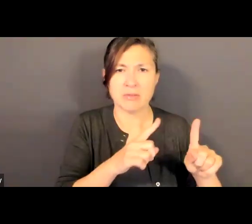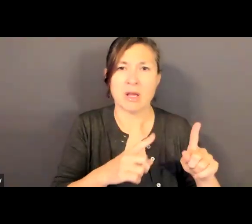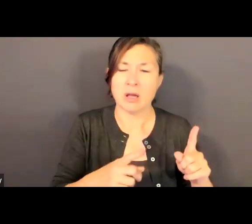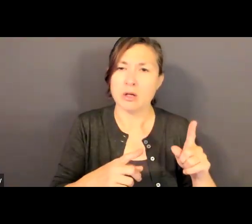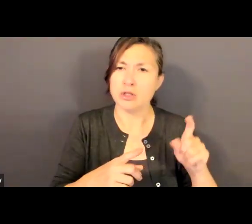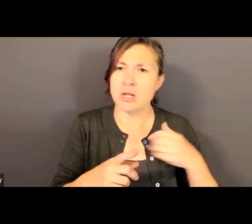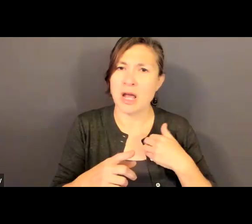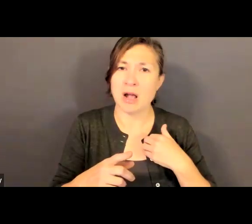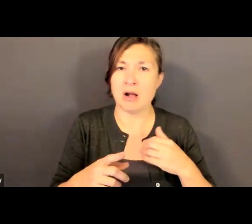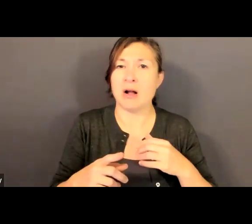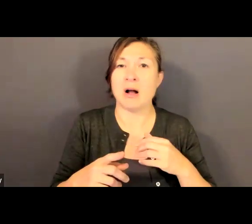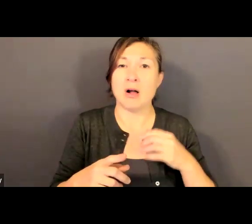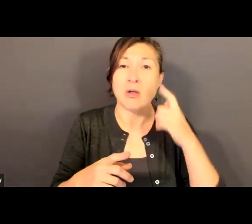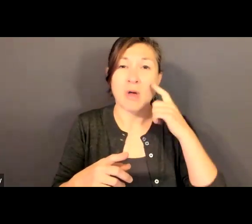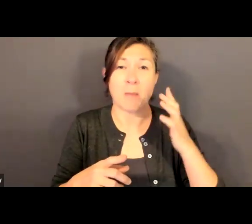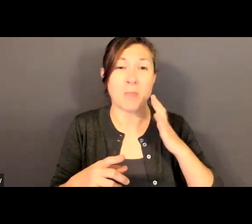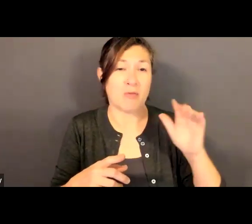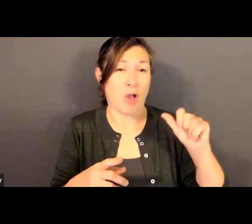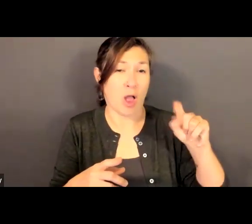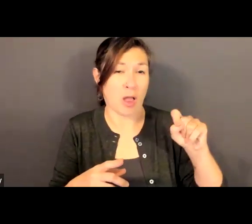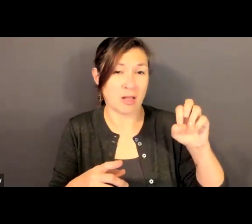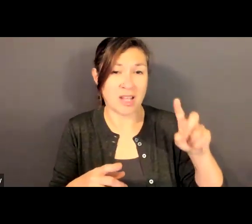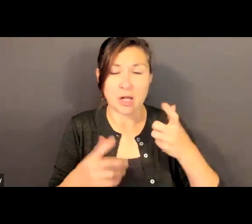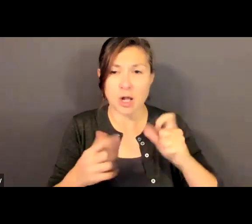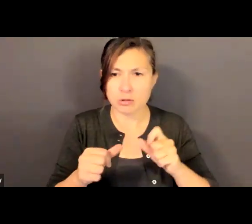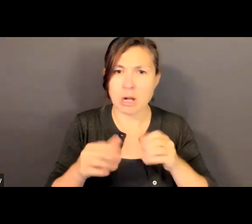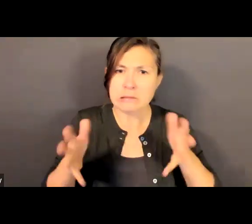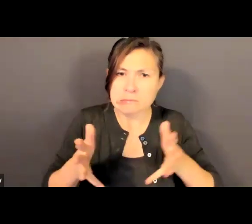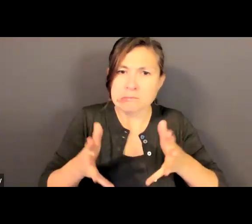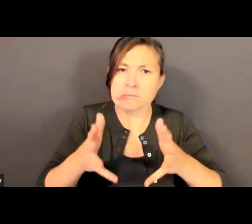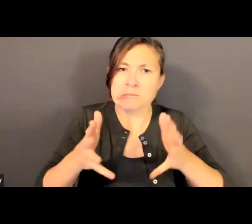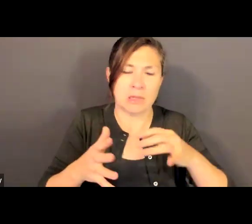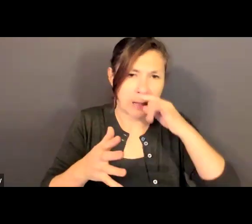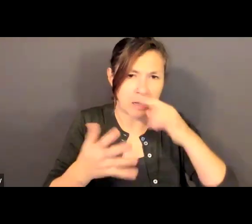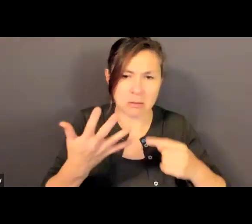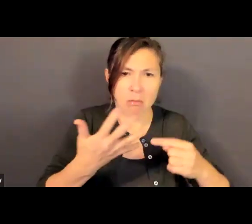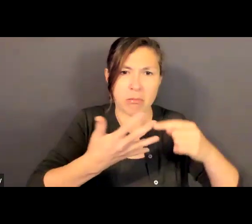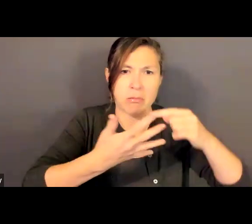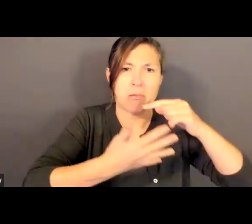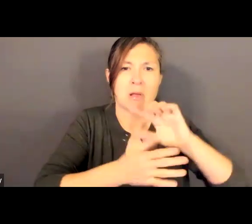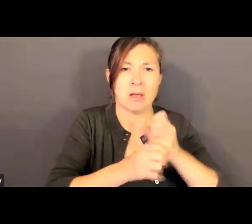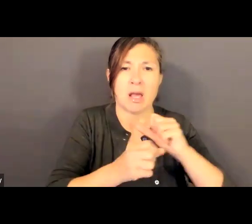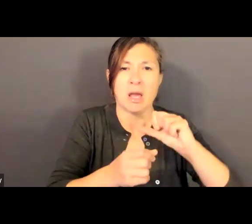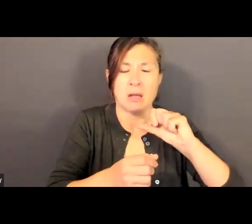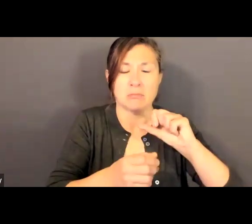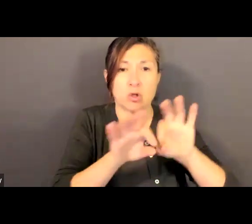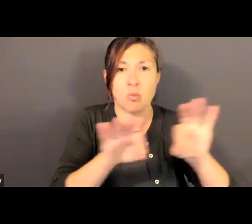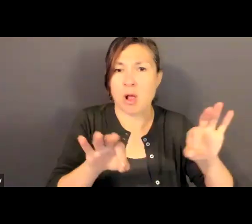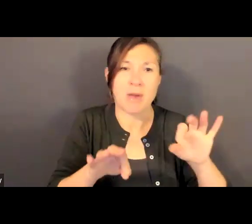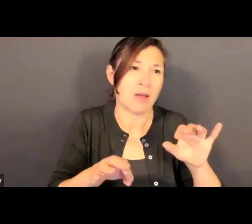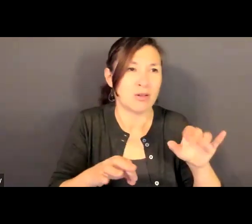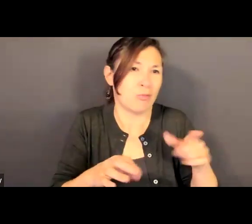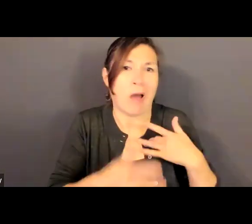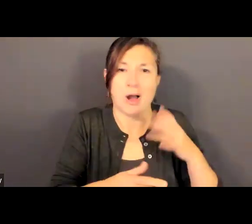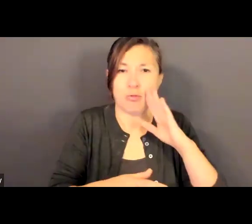was we're getting kids to a diploma that wouldn't otherwise get there. And we have to shift our mindset to that's not enough either. That's right. That the extra piece has